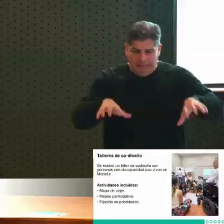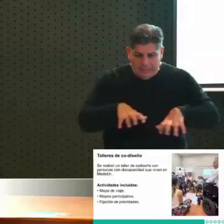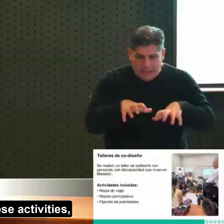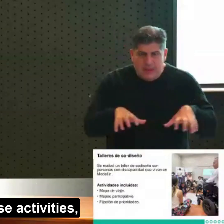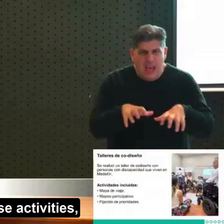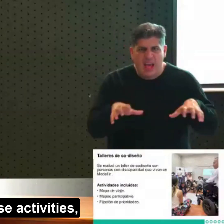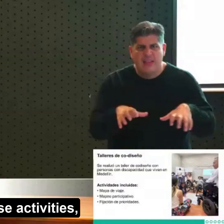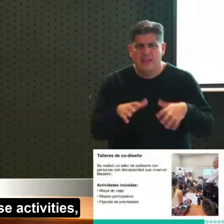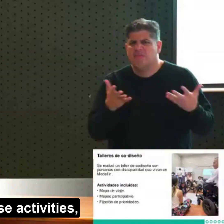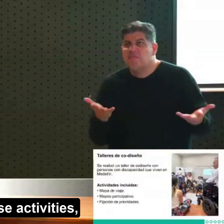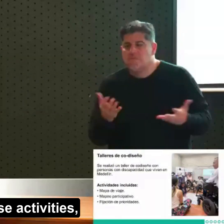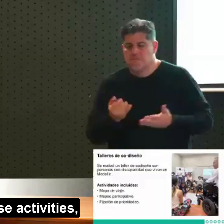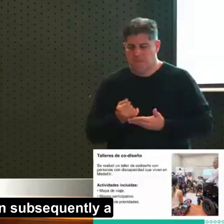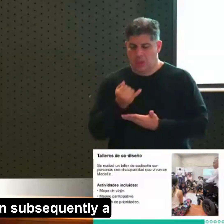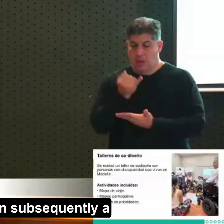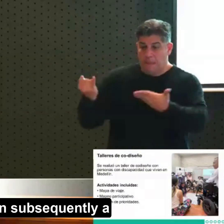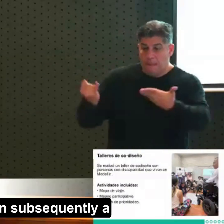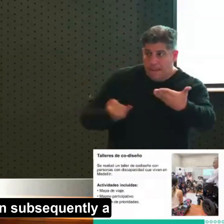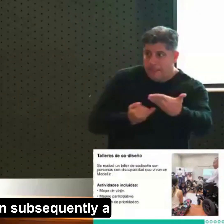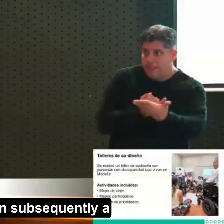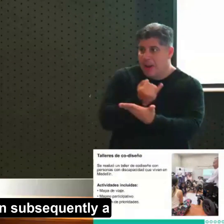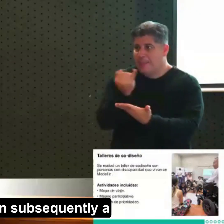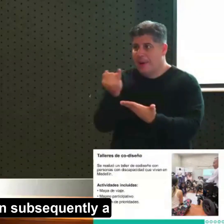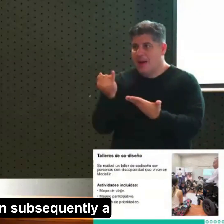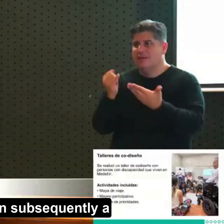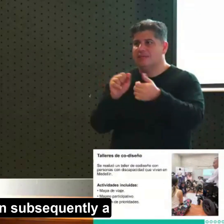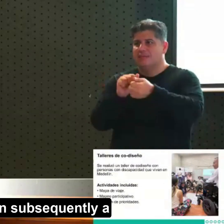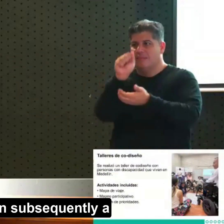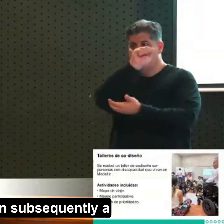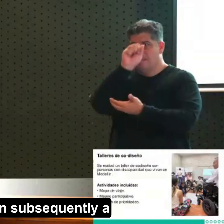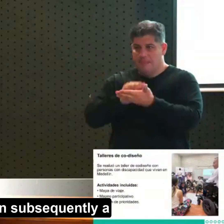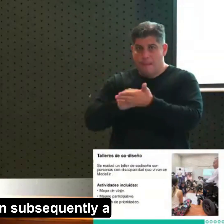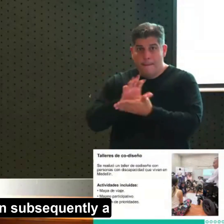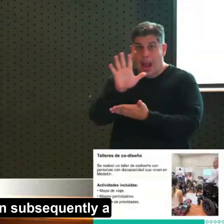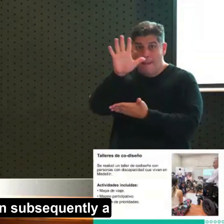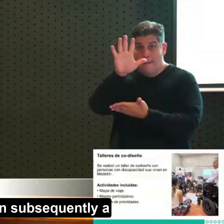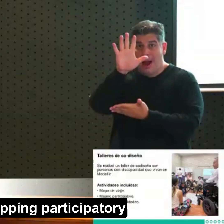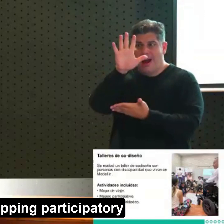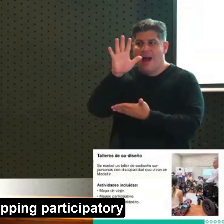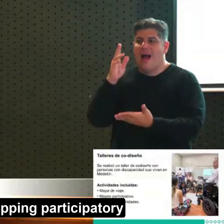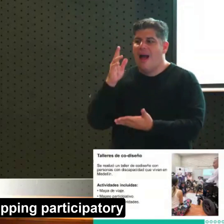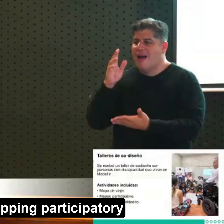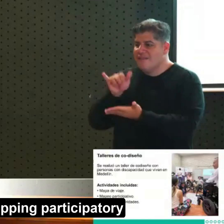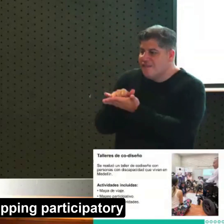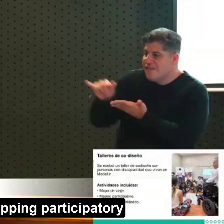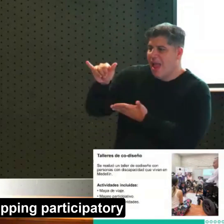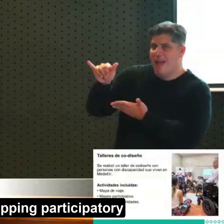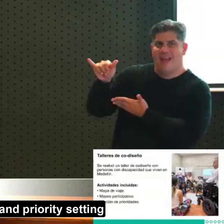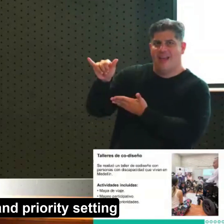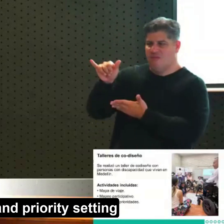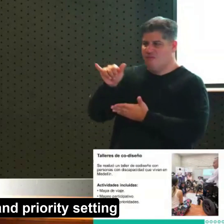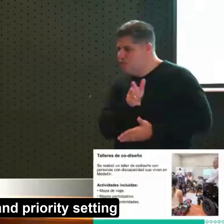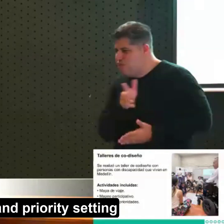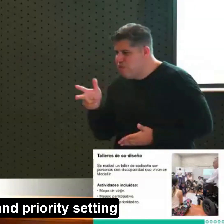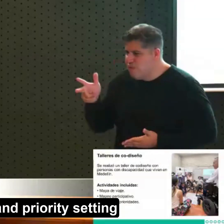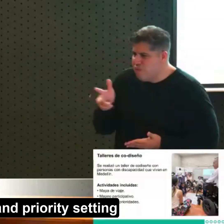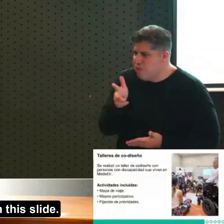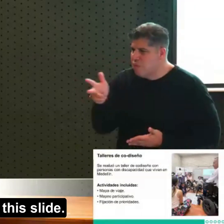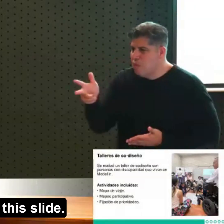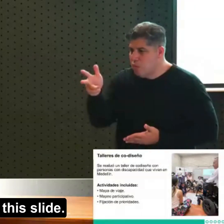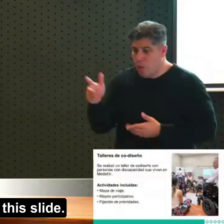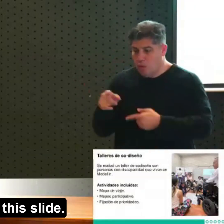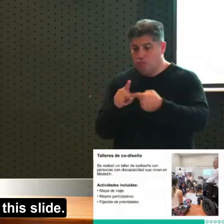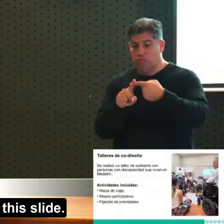mapping. These activities I'll explain subsequently. A journey mapping, participatory mapping, and